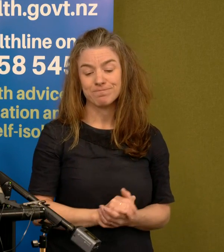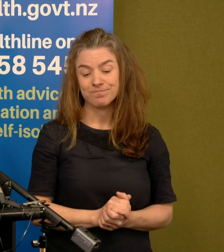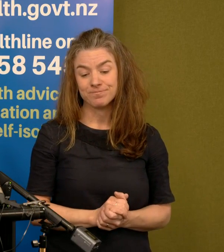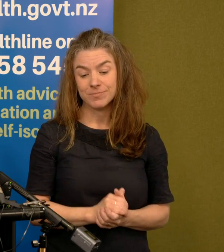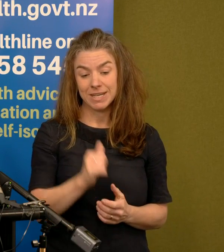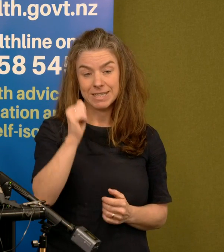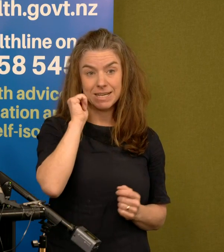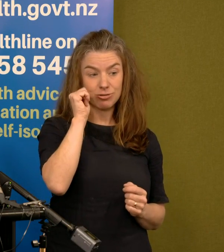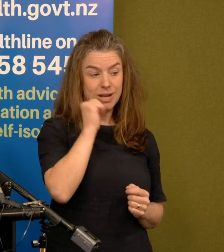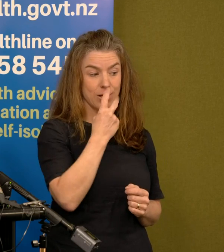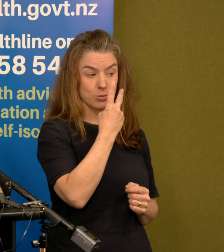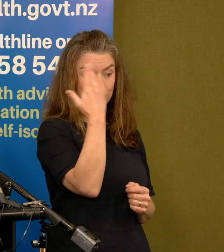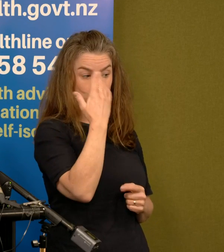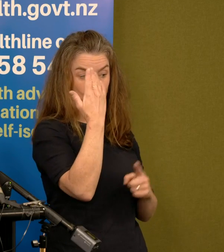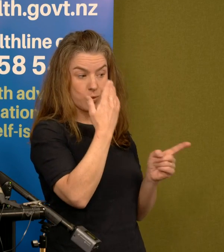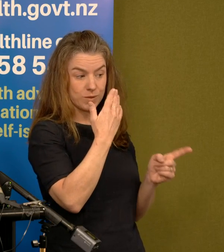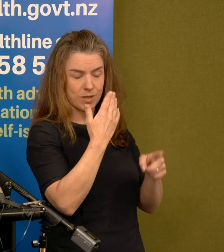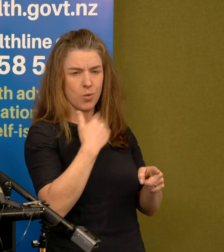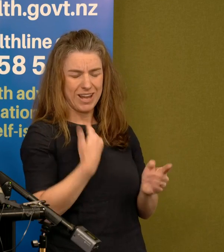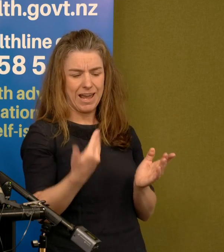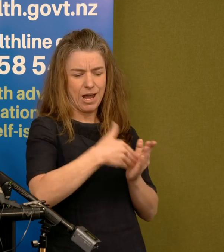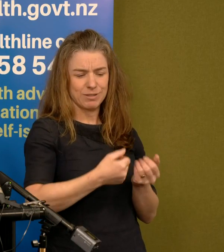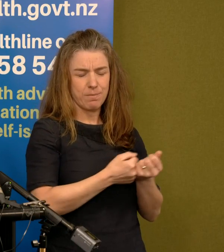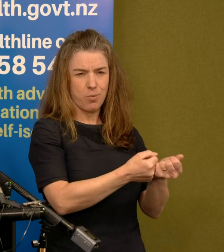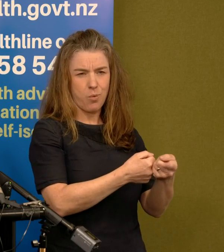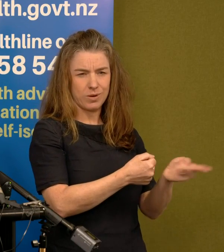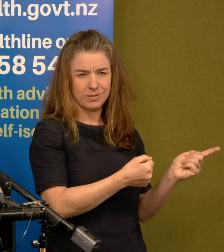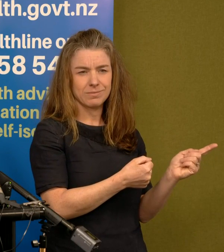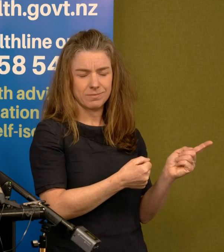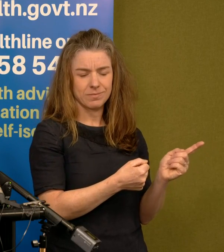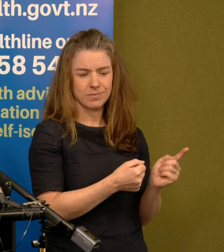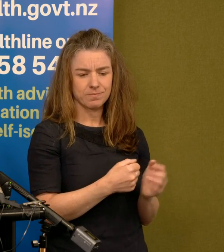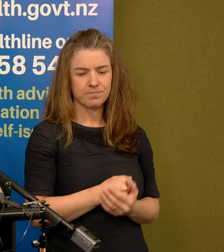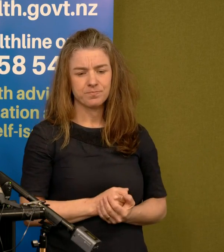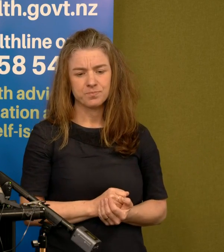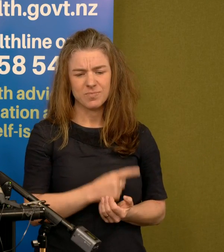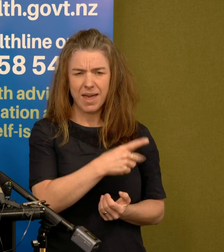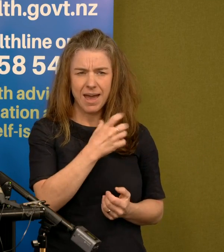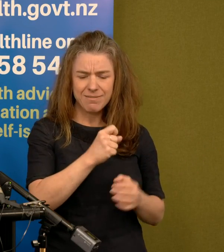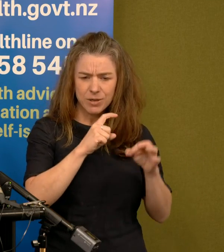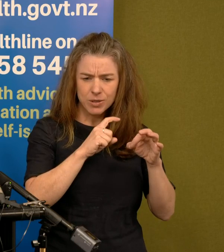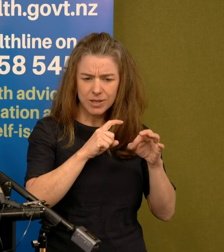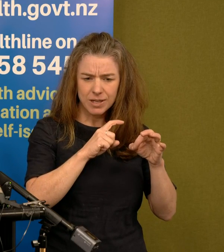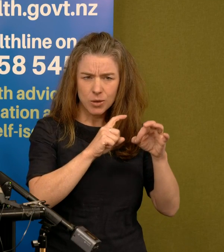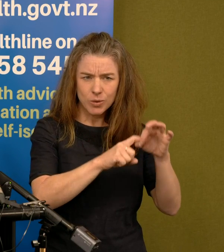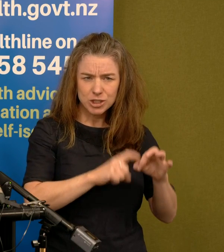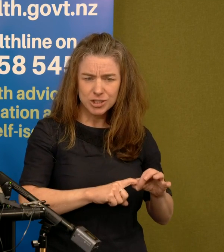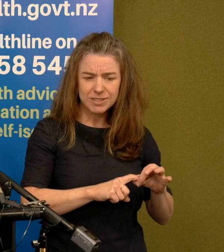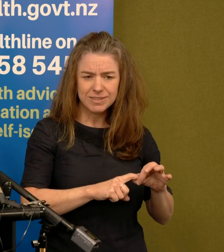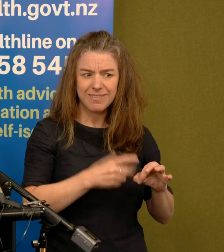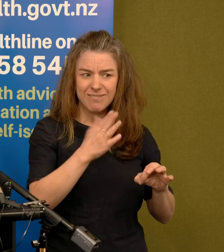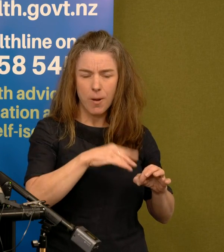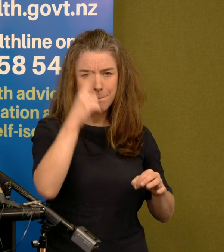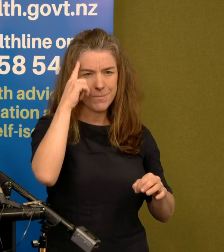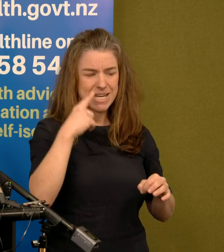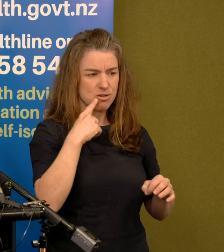providing additional support as they work their way through the questions and the information that their